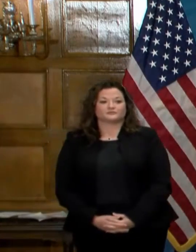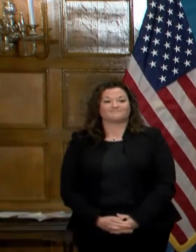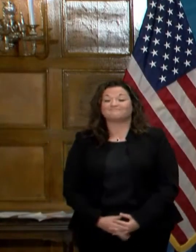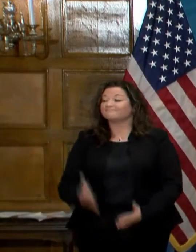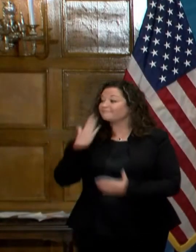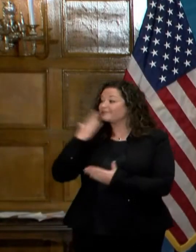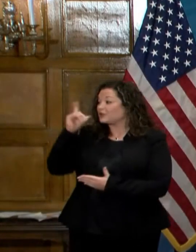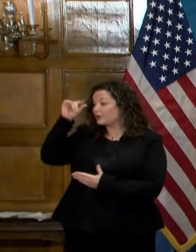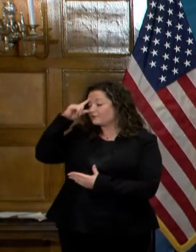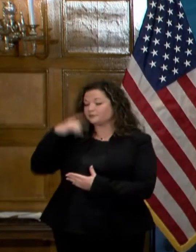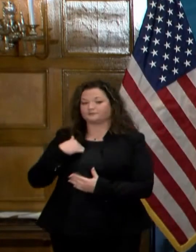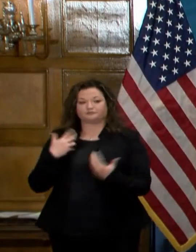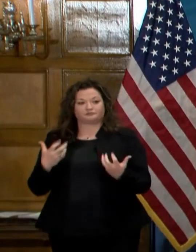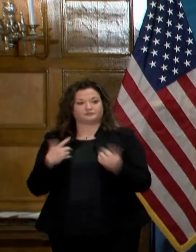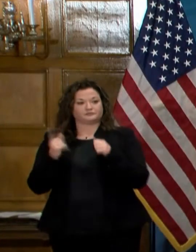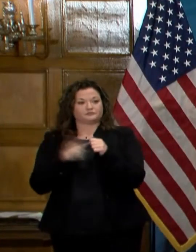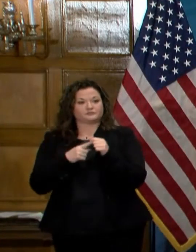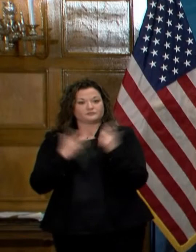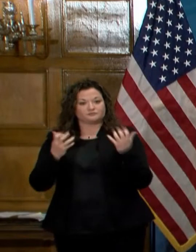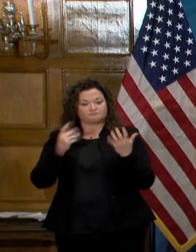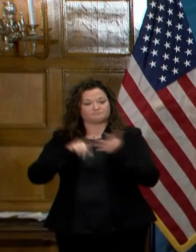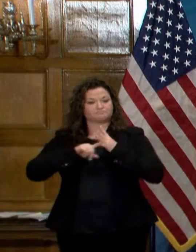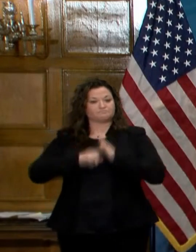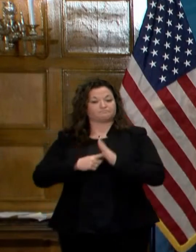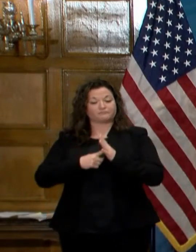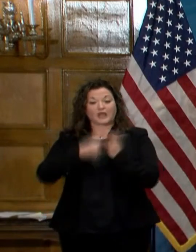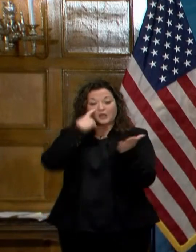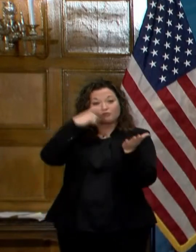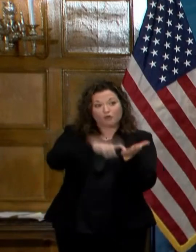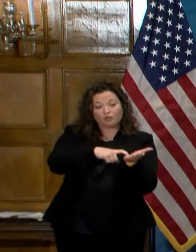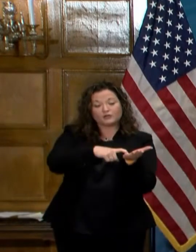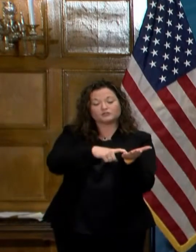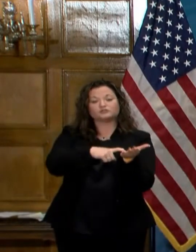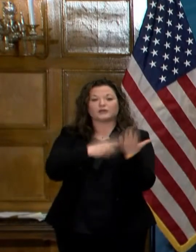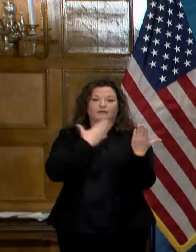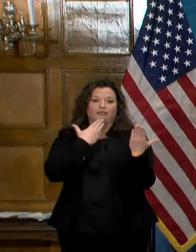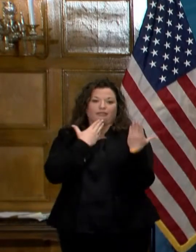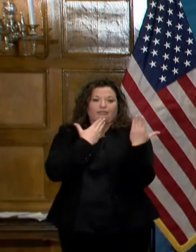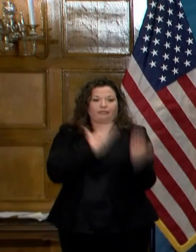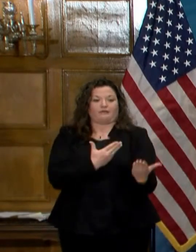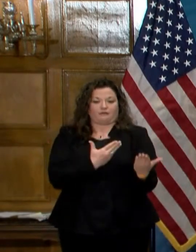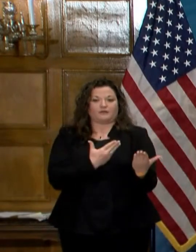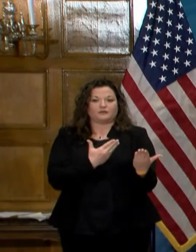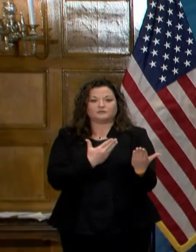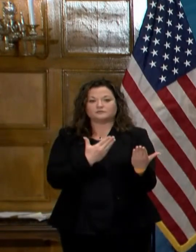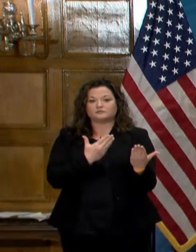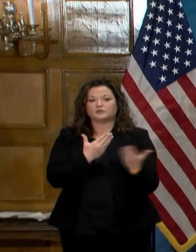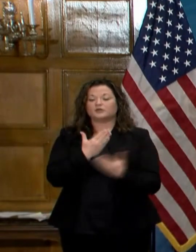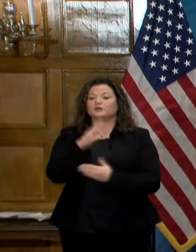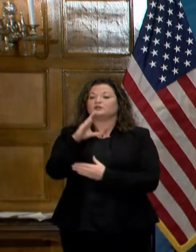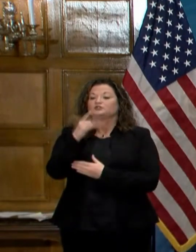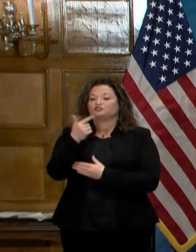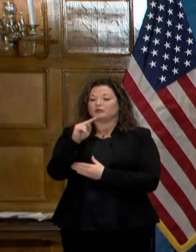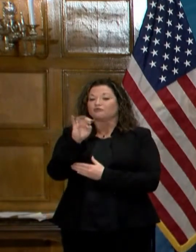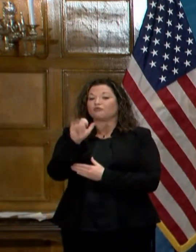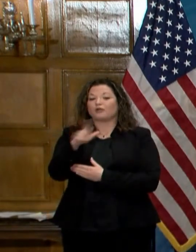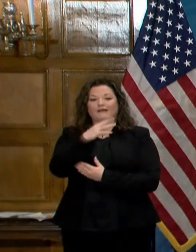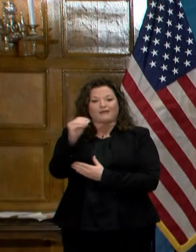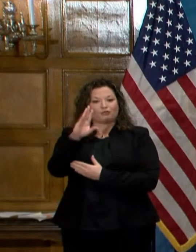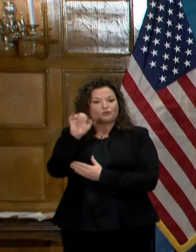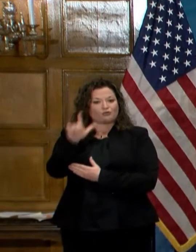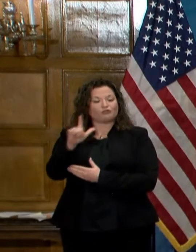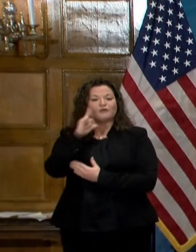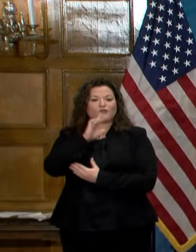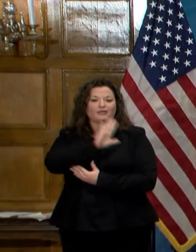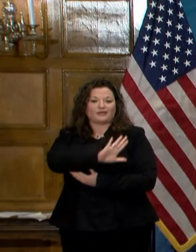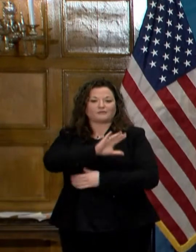Thank you, Governor. So let me begin by acknowledging and thanking both the General and the Colonel for their efforts in